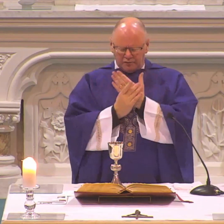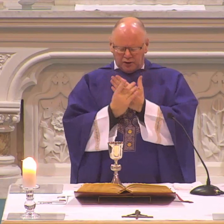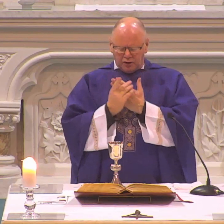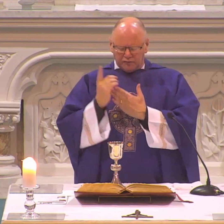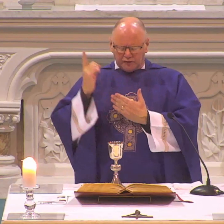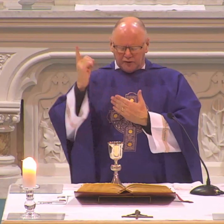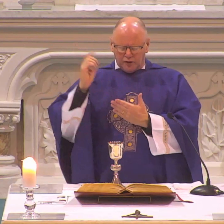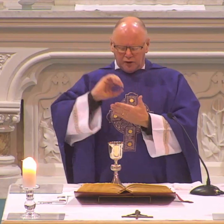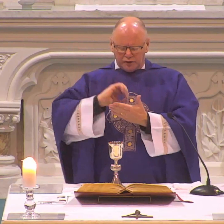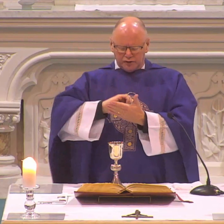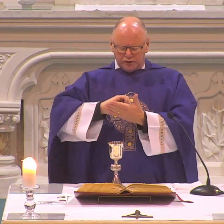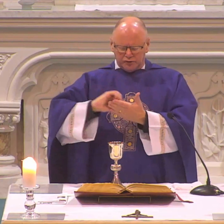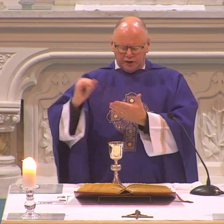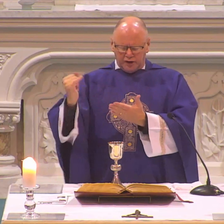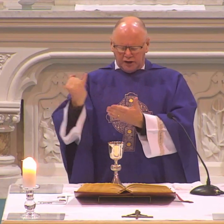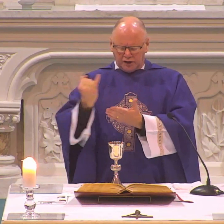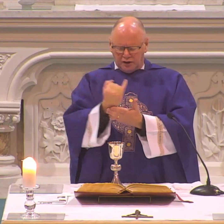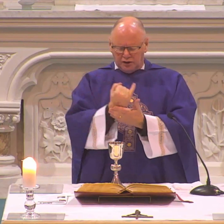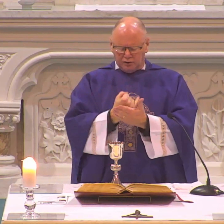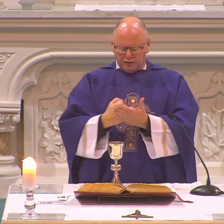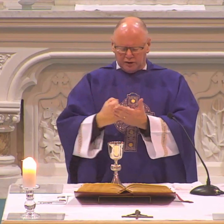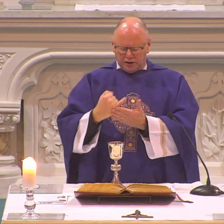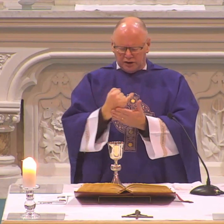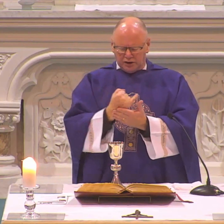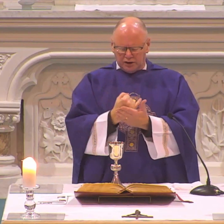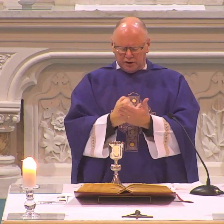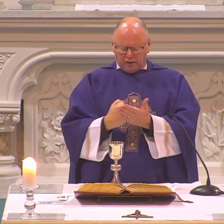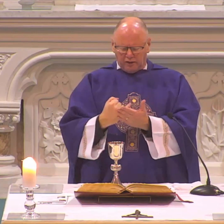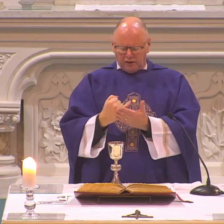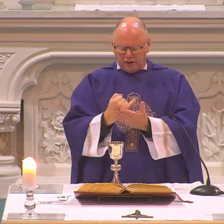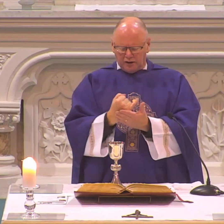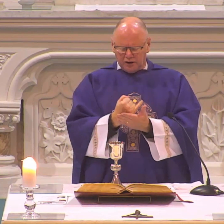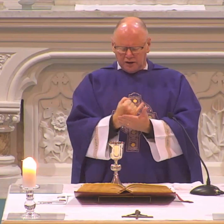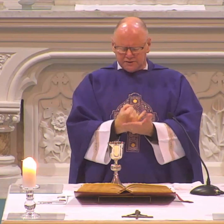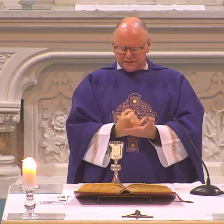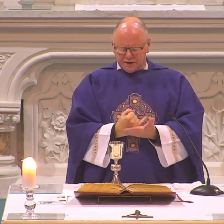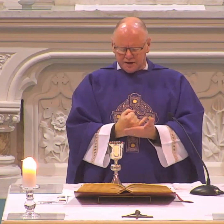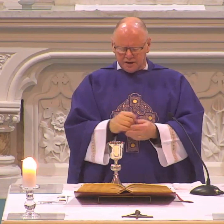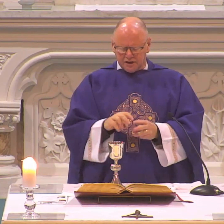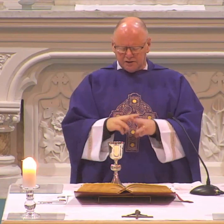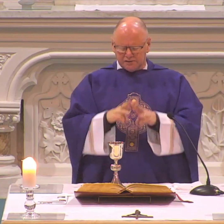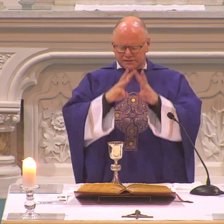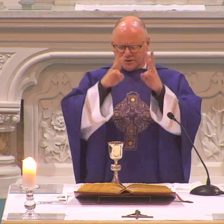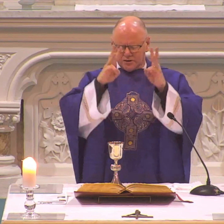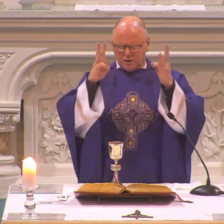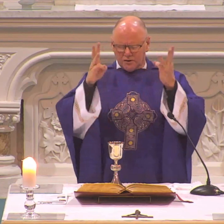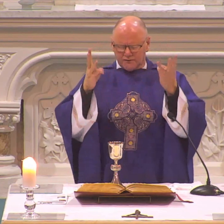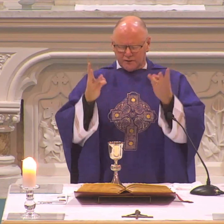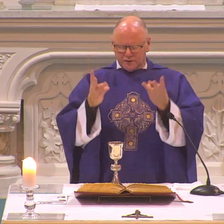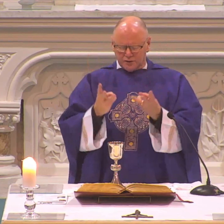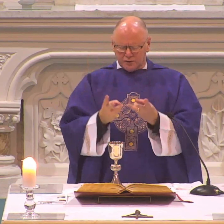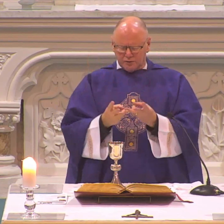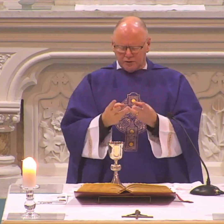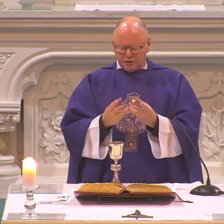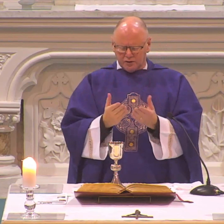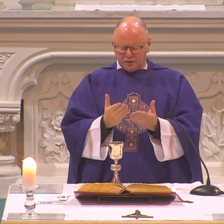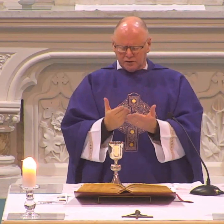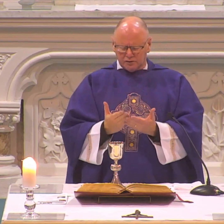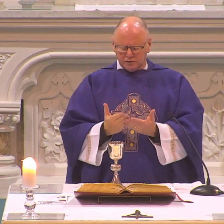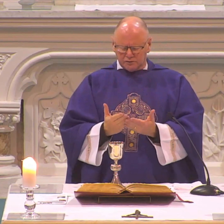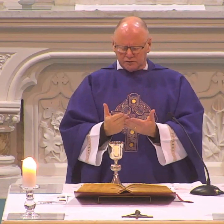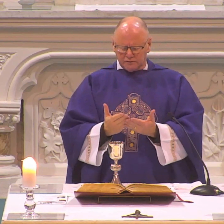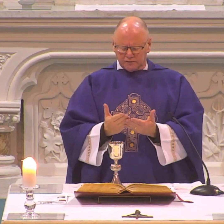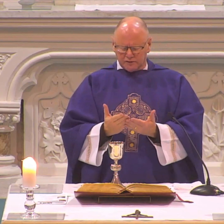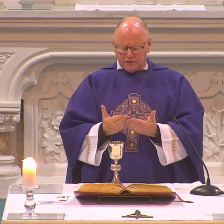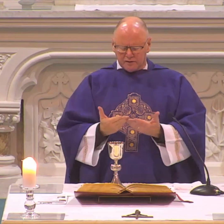Lamb of God, you take away the sins of the